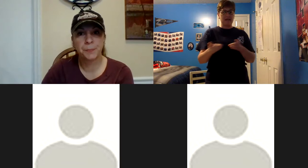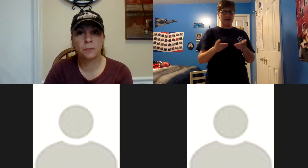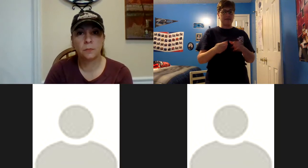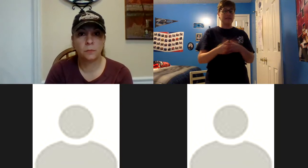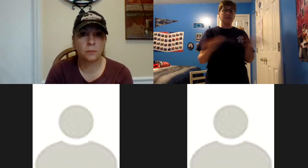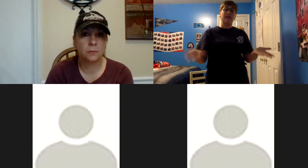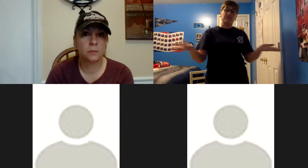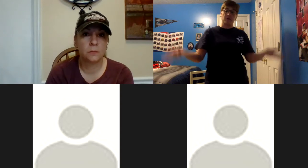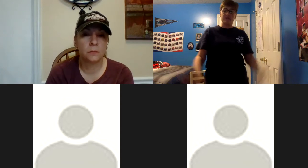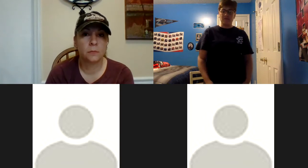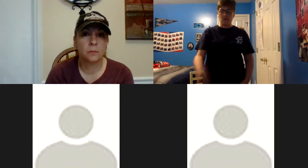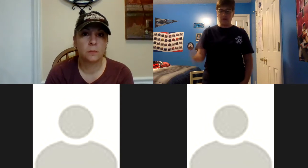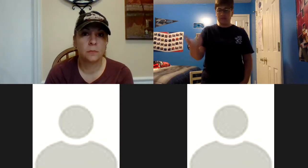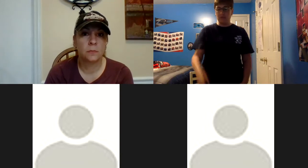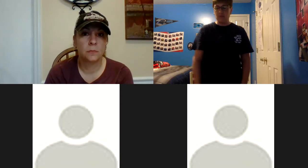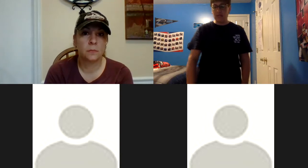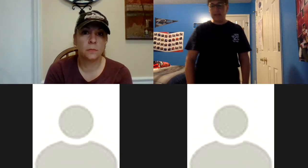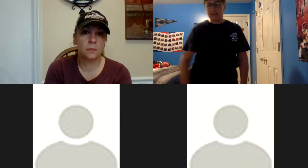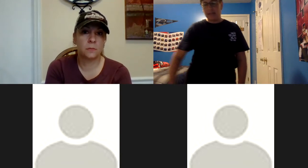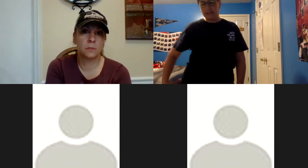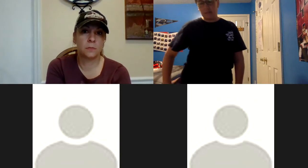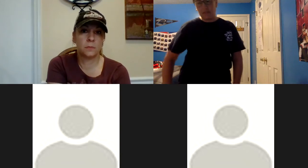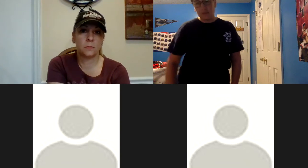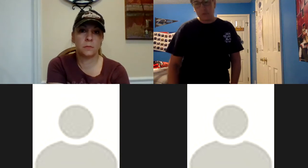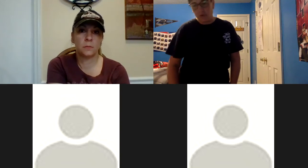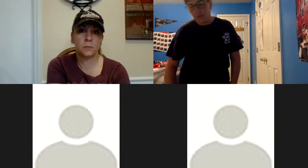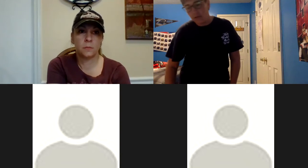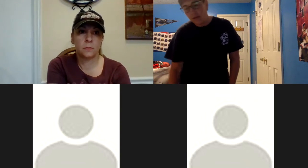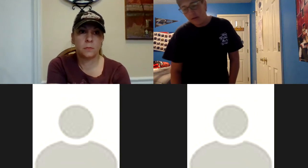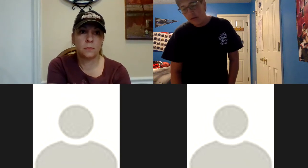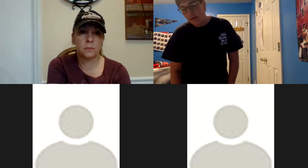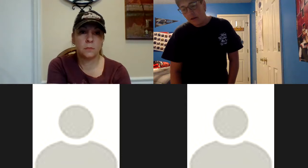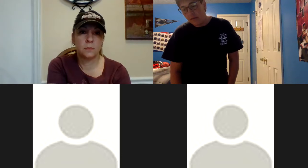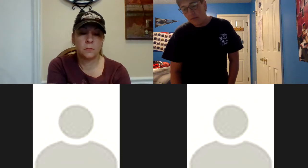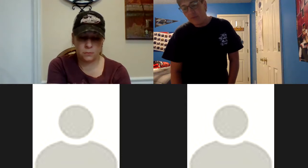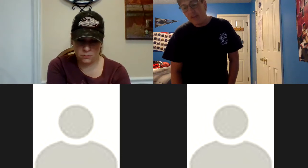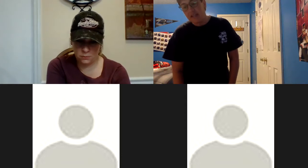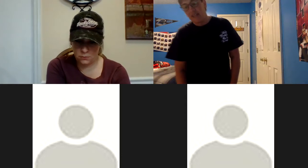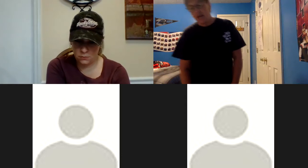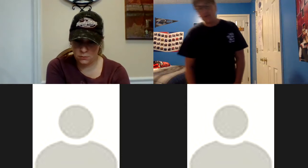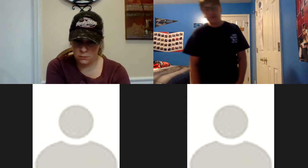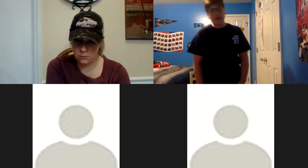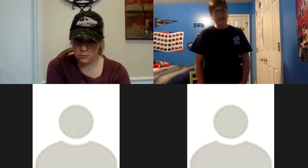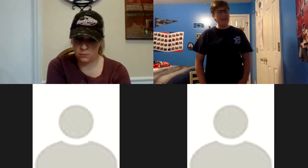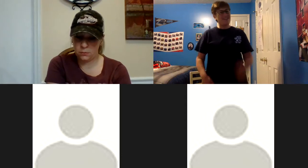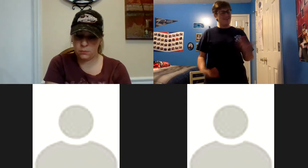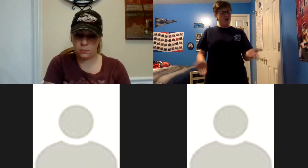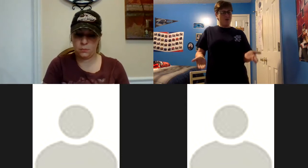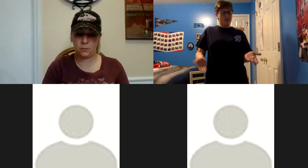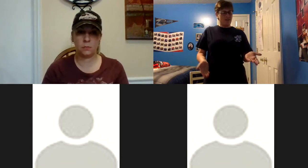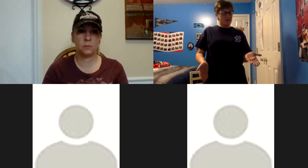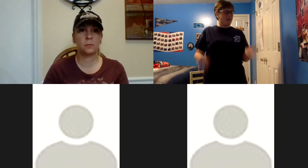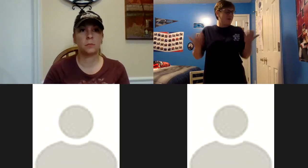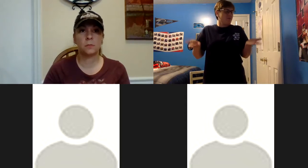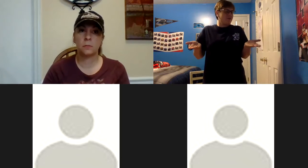same sign, because sometimes there are different ones, and we get to that in some of these words. Then we've got doctor, and I thought